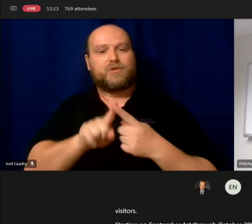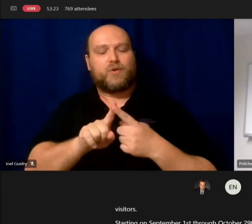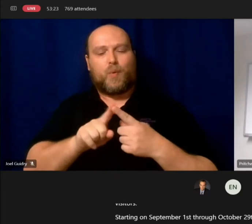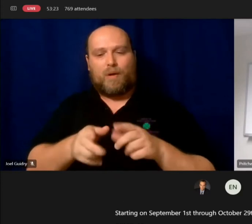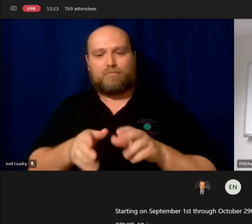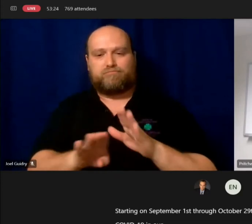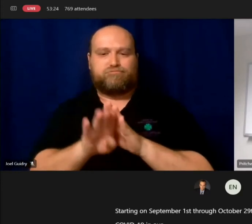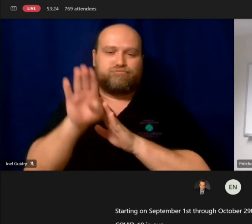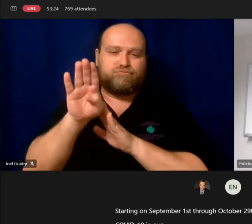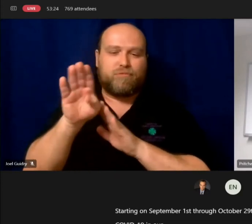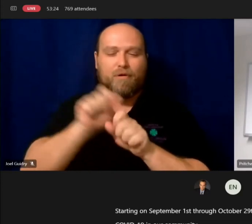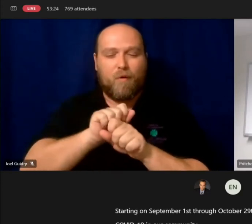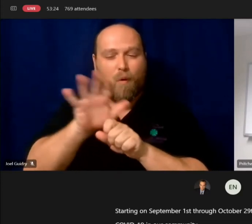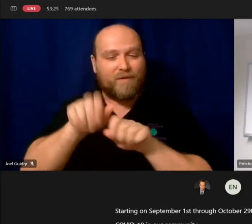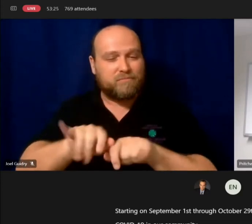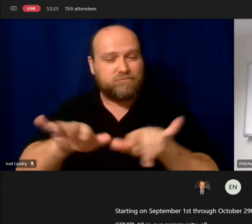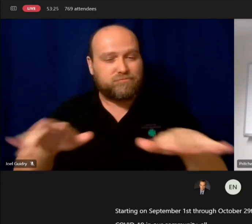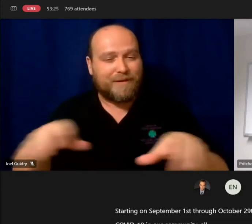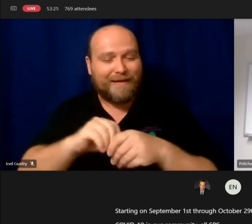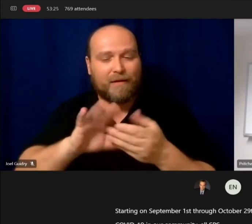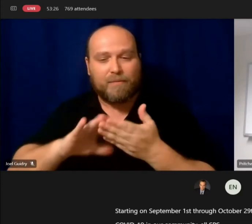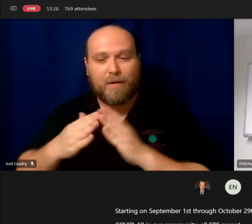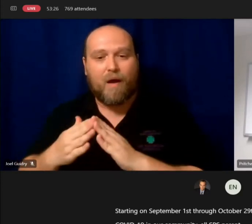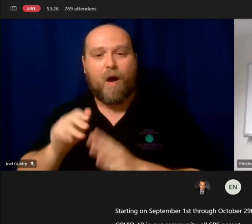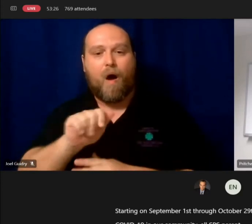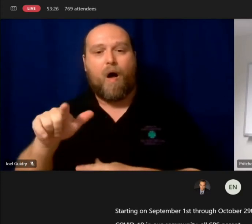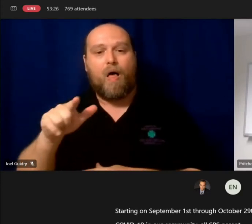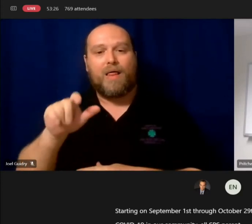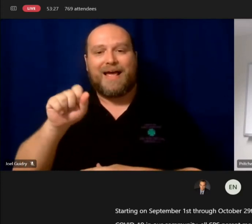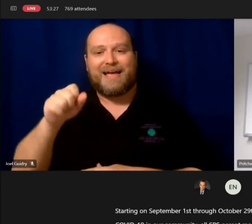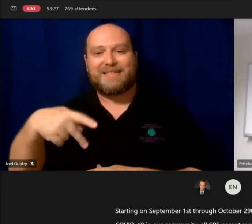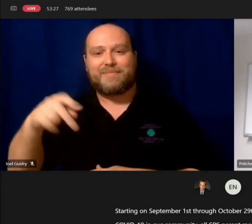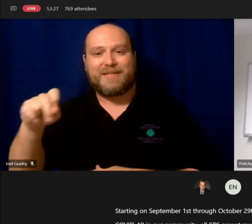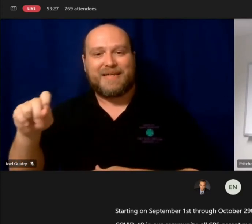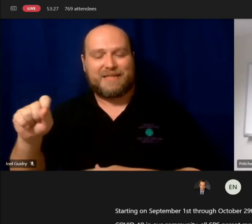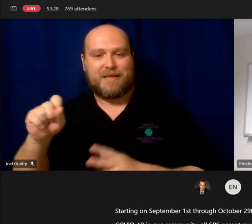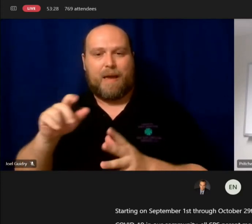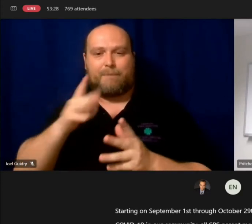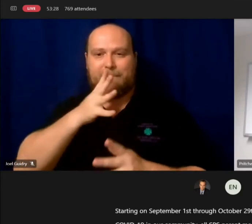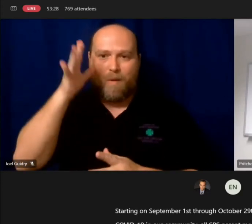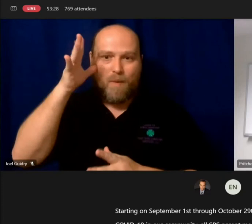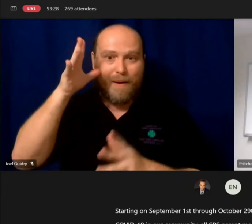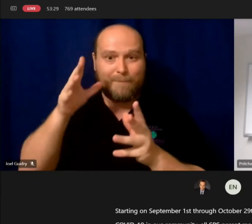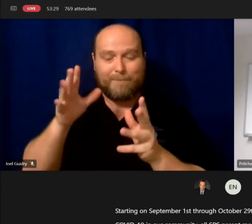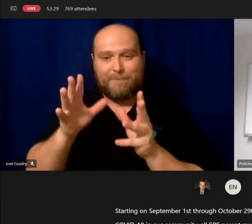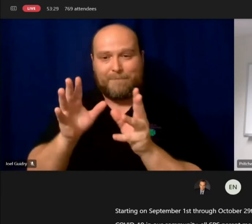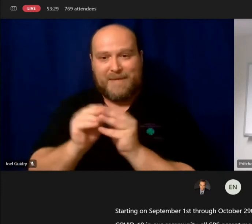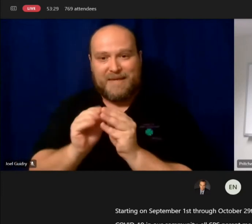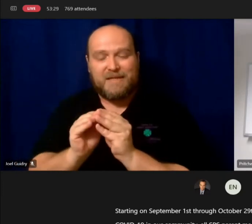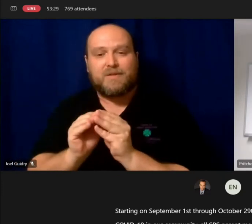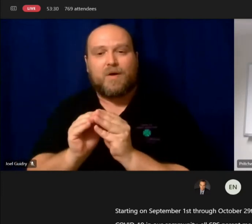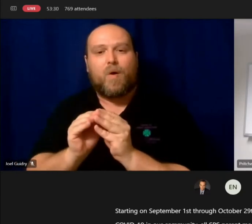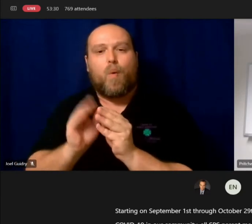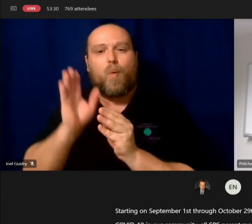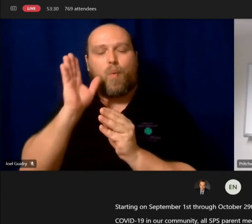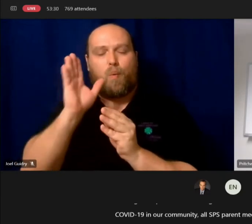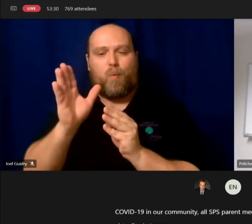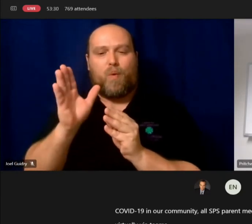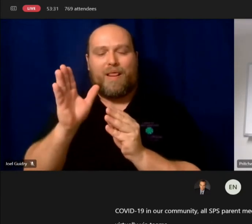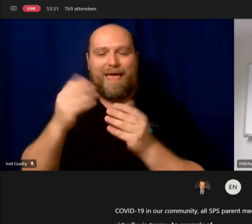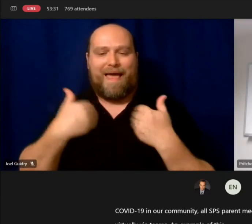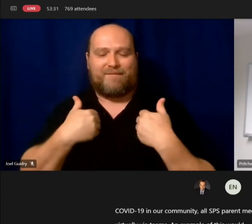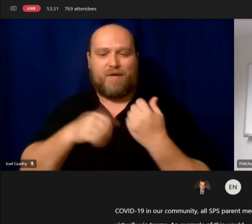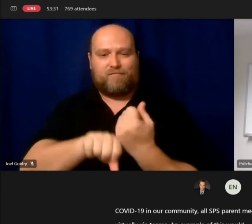SPS parent meetings with educators will be held virtually via Teams. An example of this would be a meeting